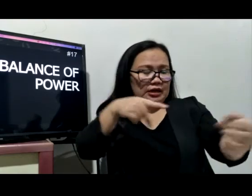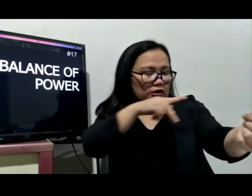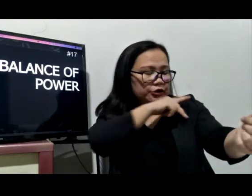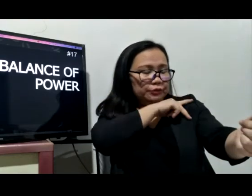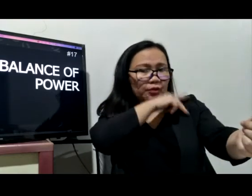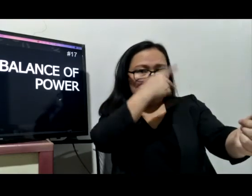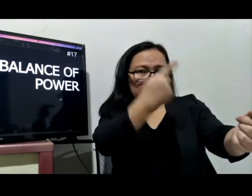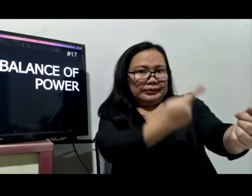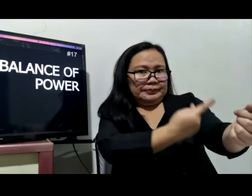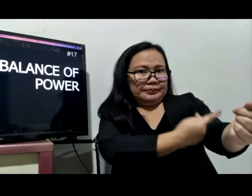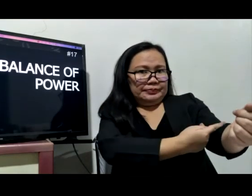on your muscle.